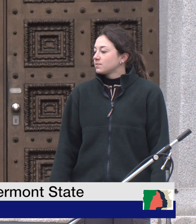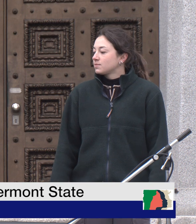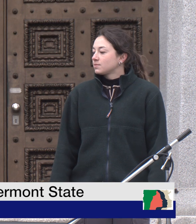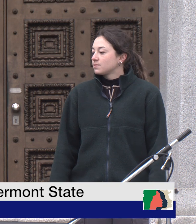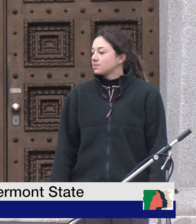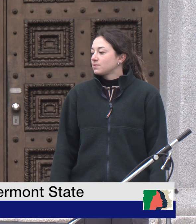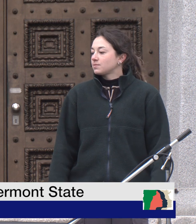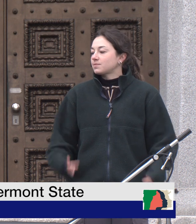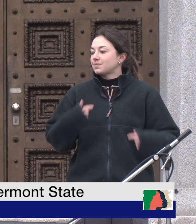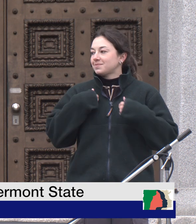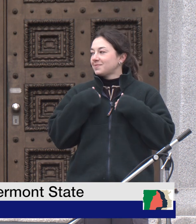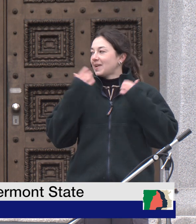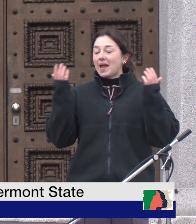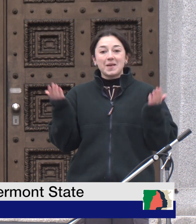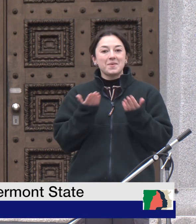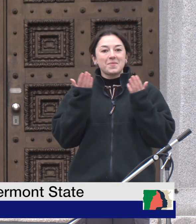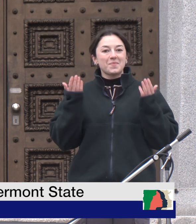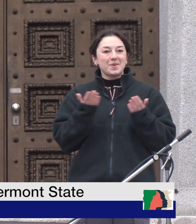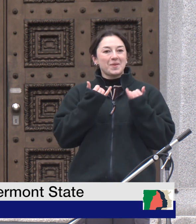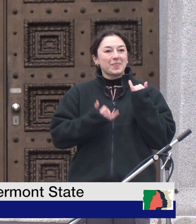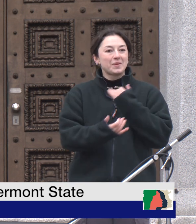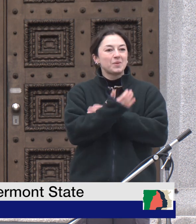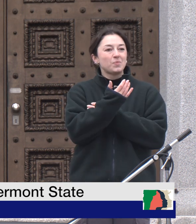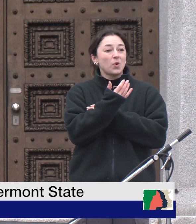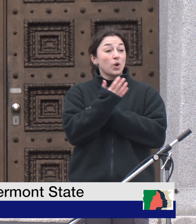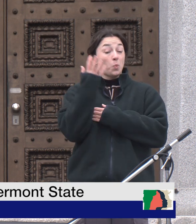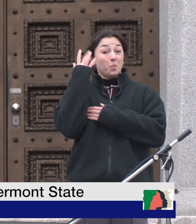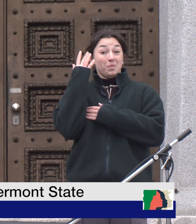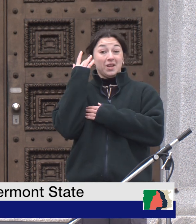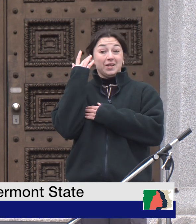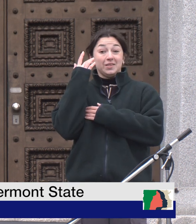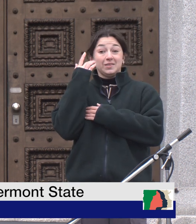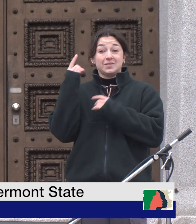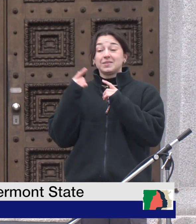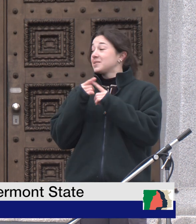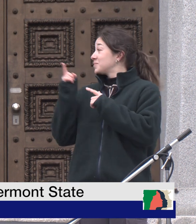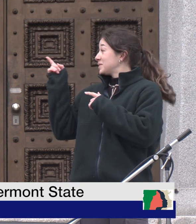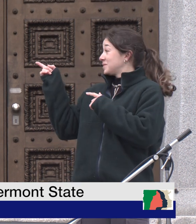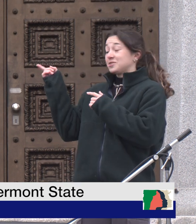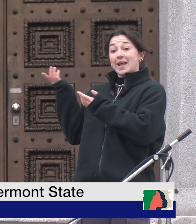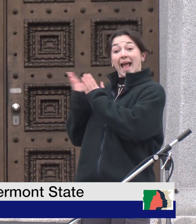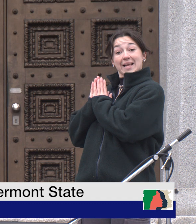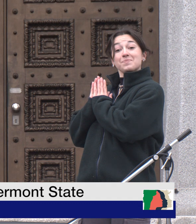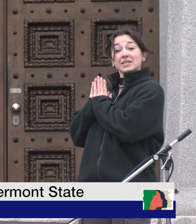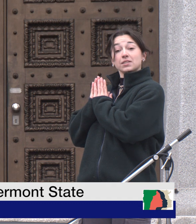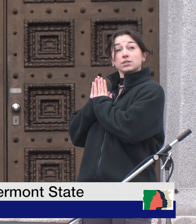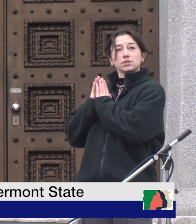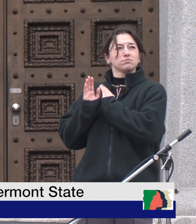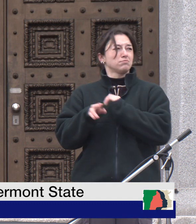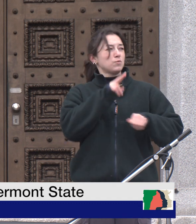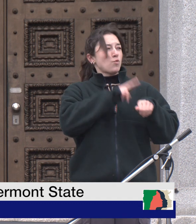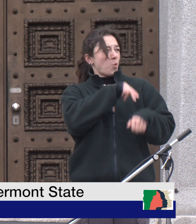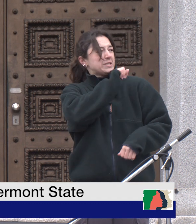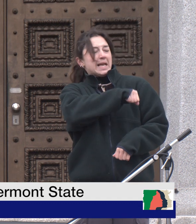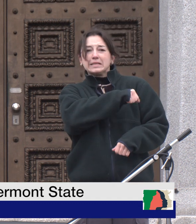I am here at this podium this morning simply because when Melinda Moulton asked me to, I said